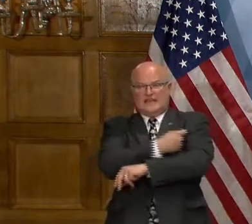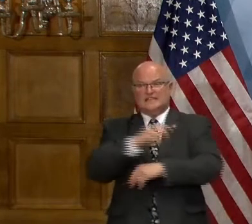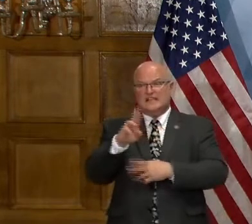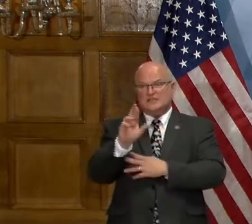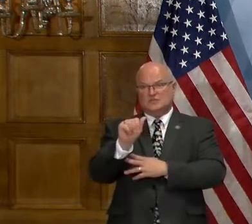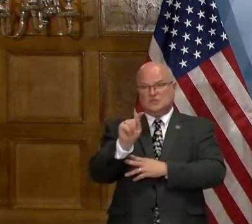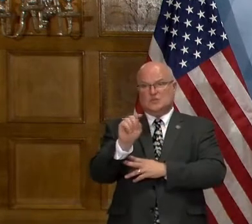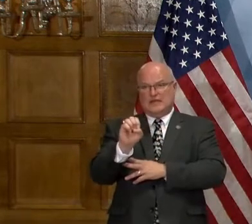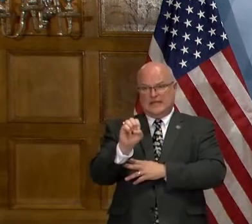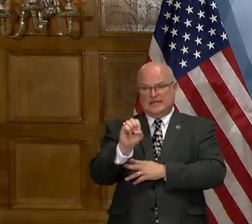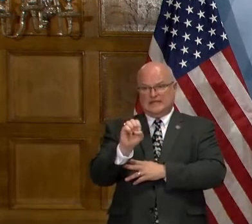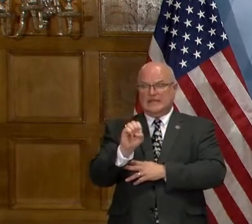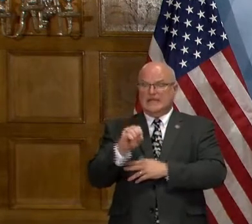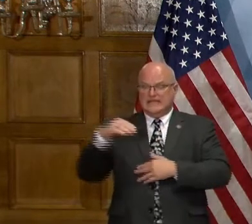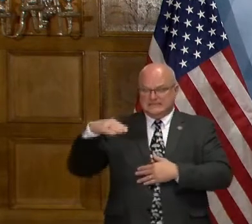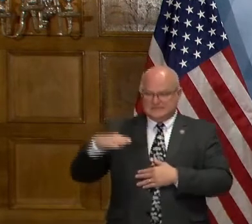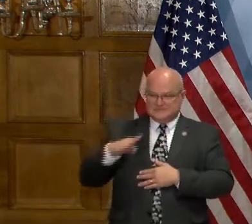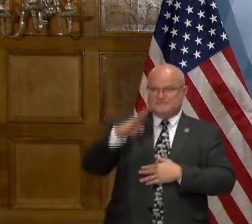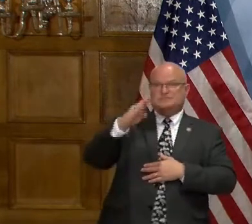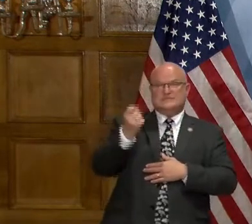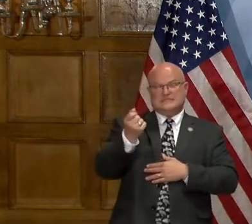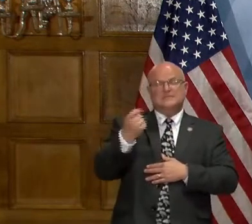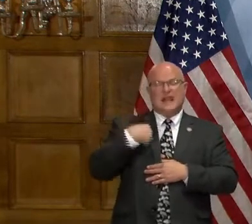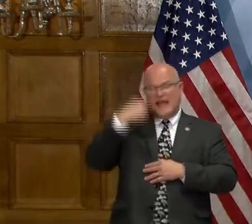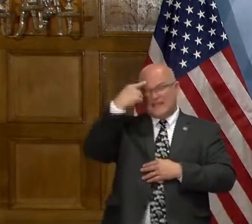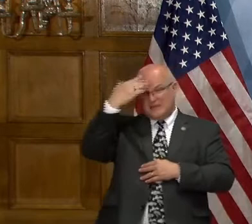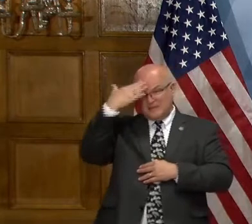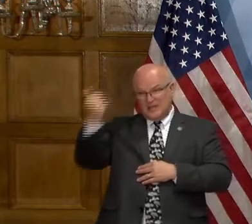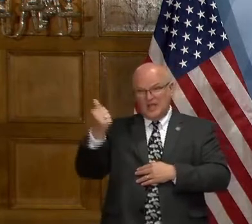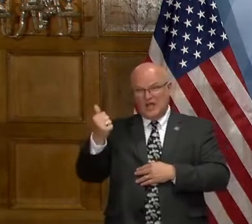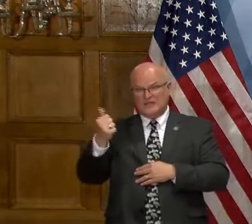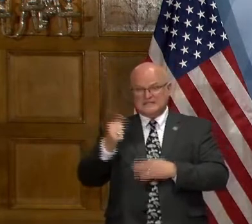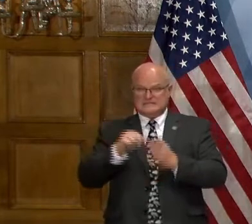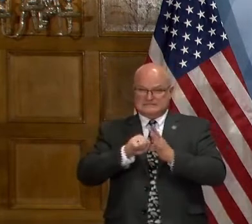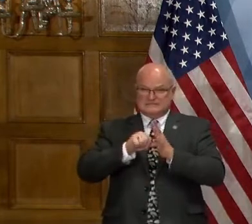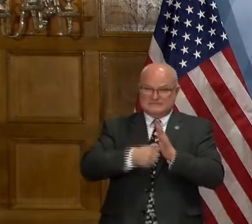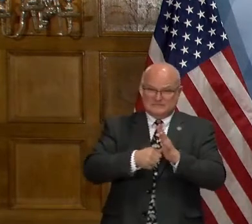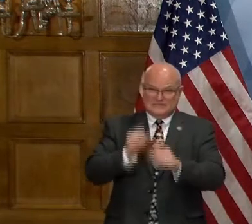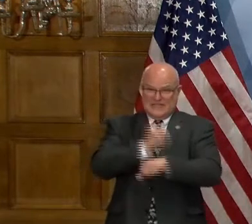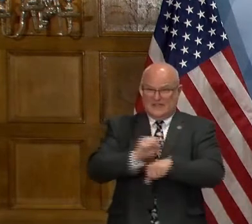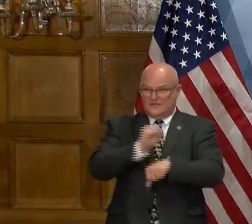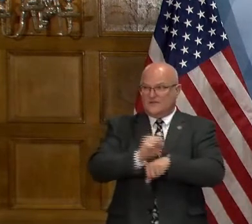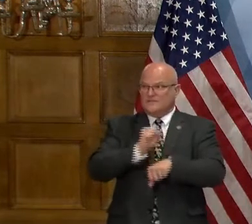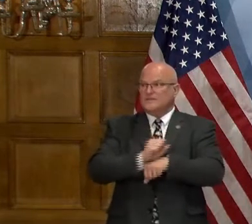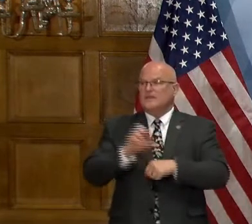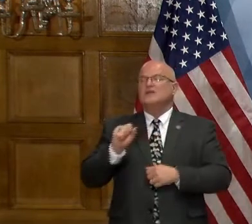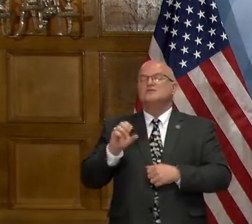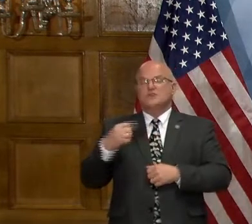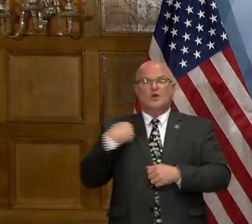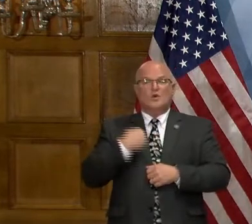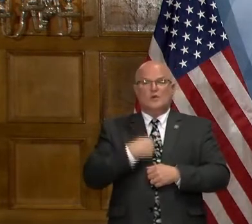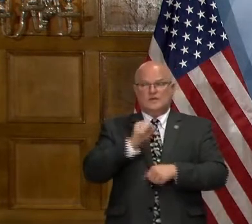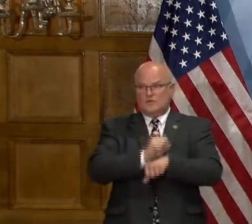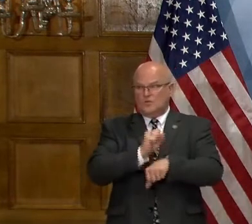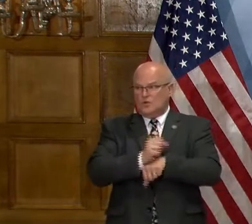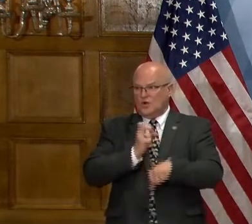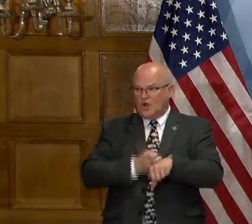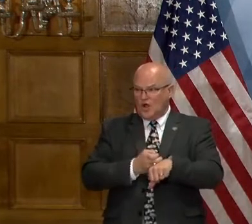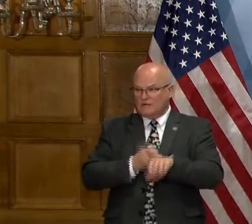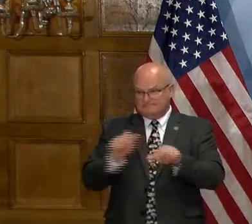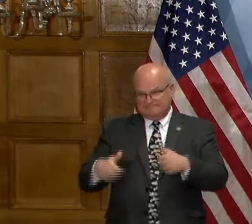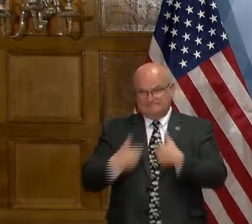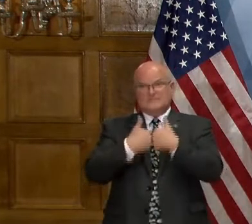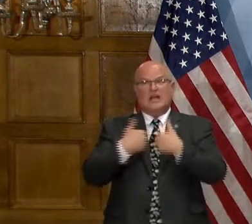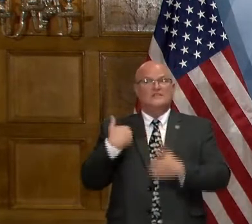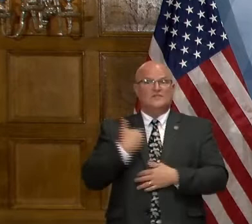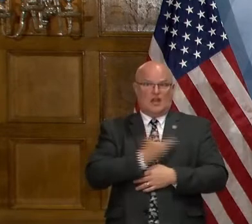rates. It's picked back up a little bit, I think, because of a greater intense effort. And so we're going to have to work hard. It's a big challenge